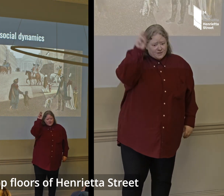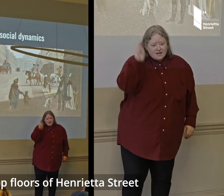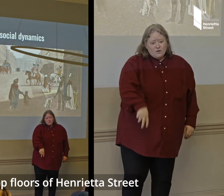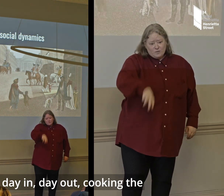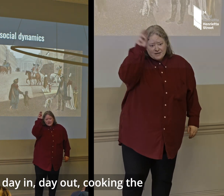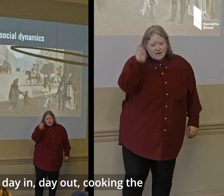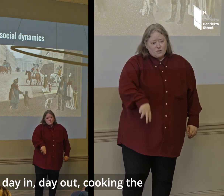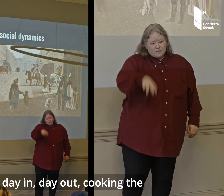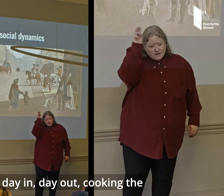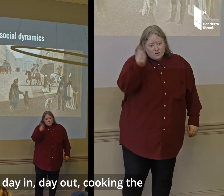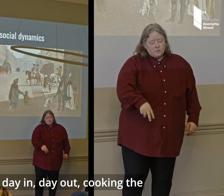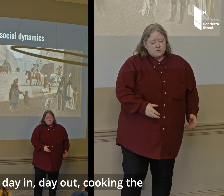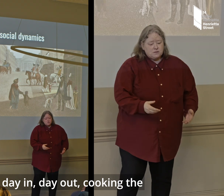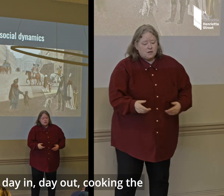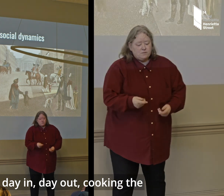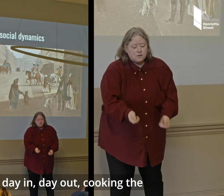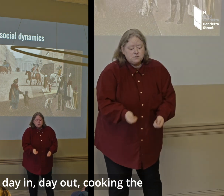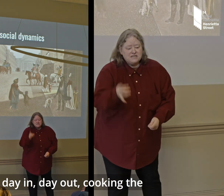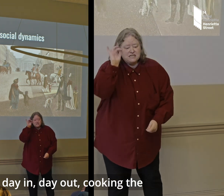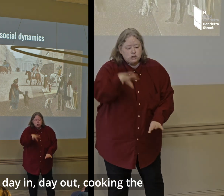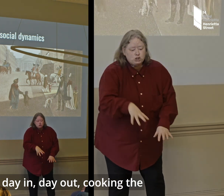of Henrietta Street buildings, day in, day out,